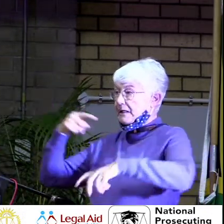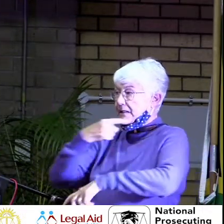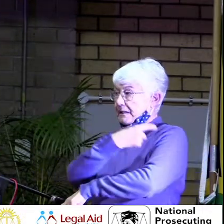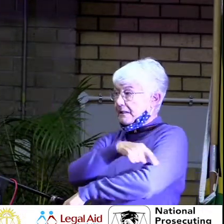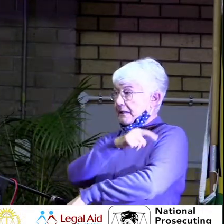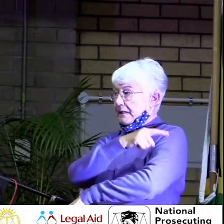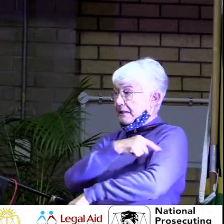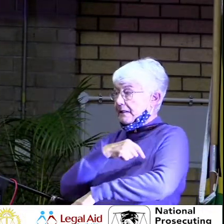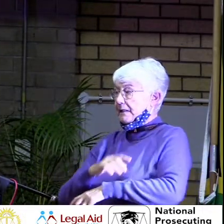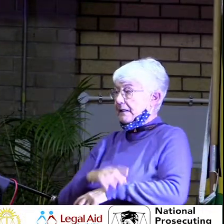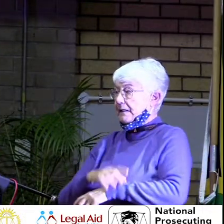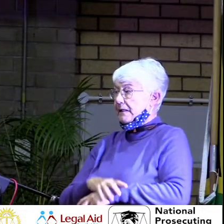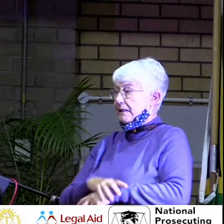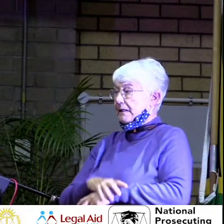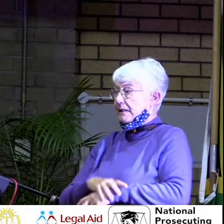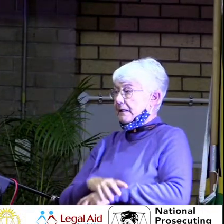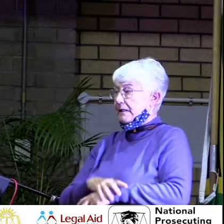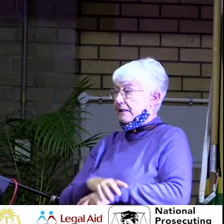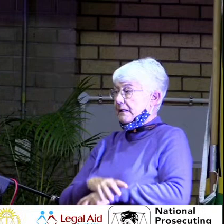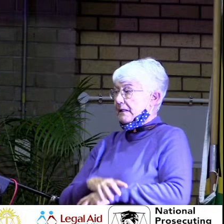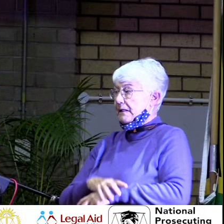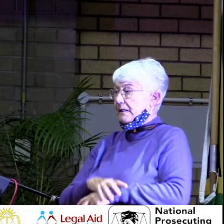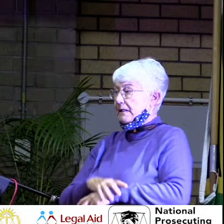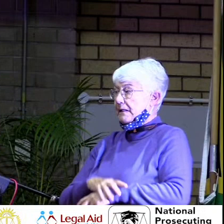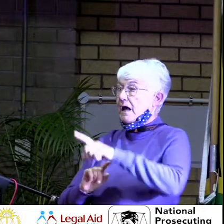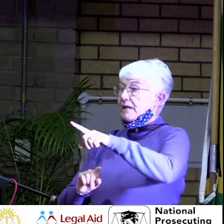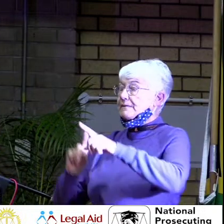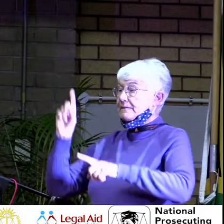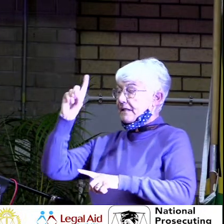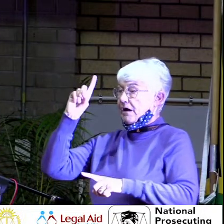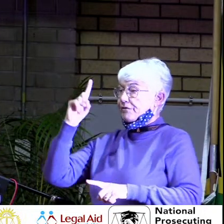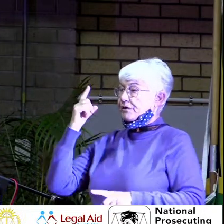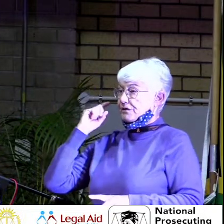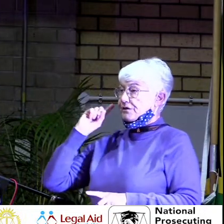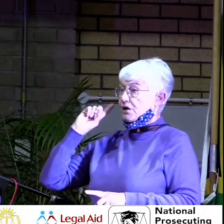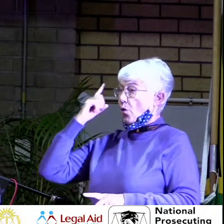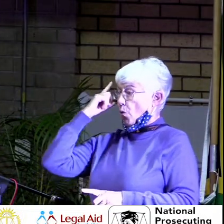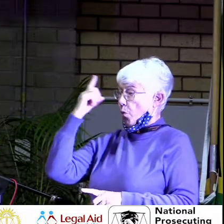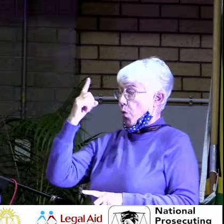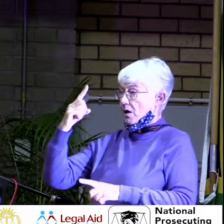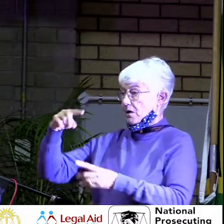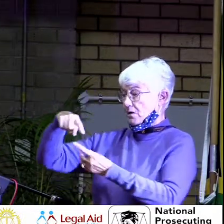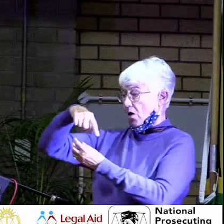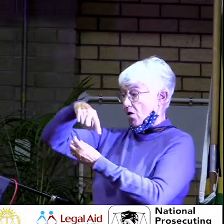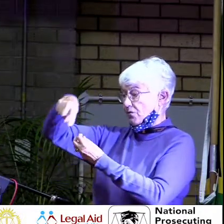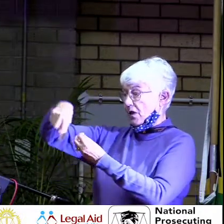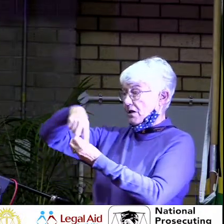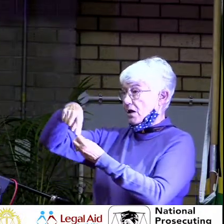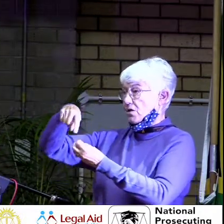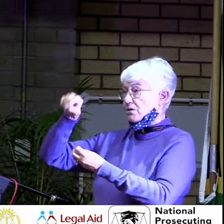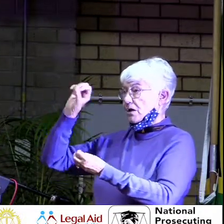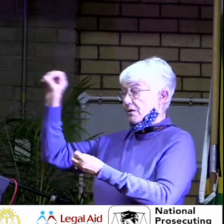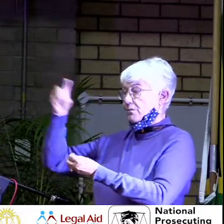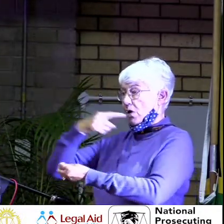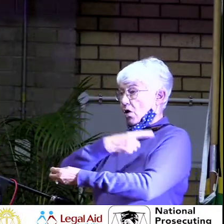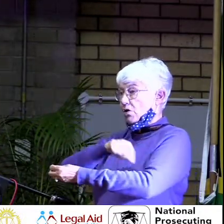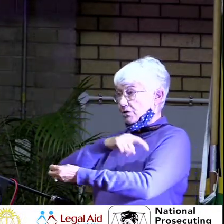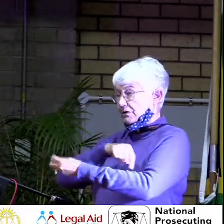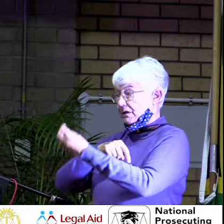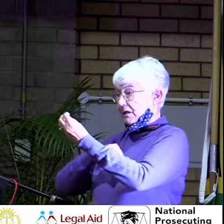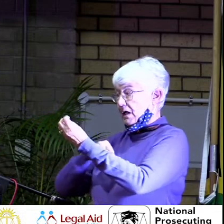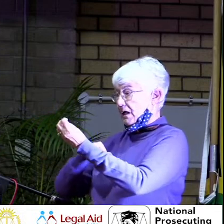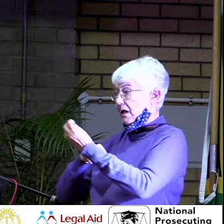only one of those units. And we take our hat off to this hard-working Colonel van der